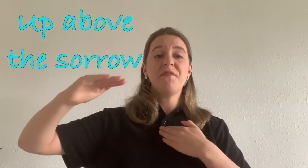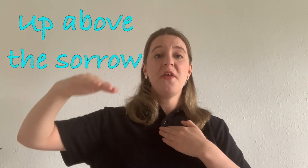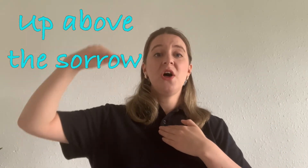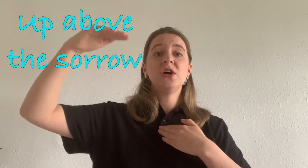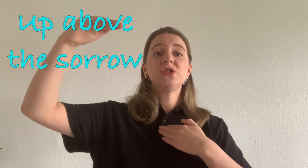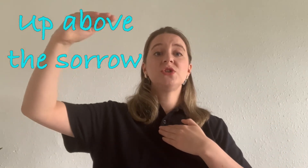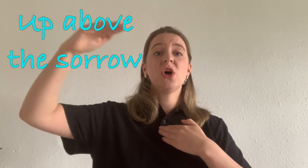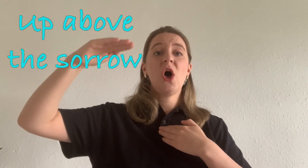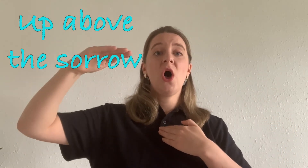the